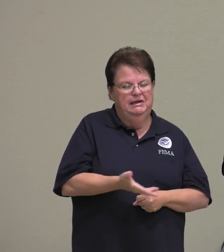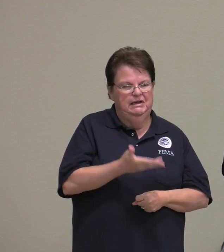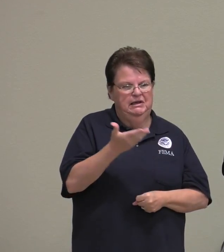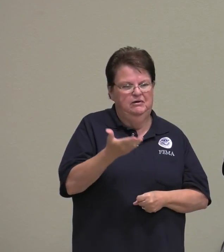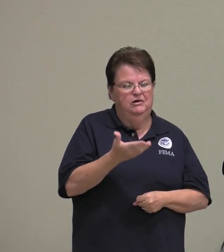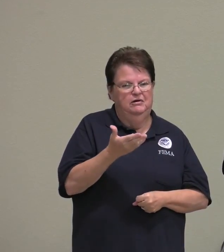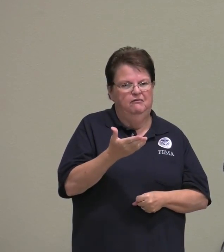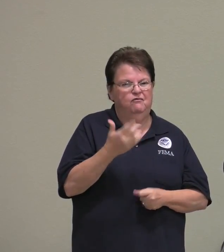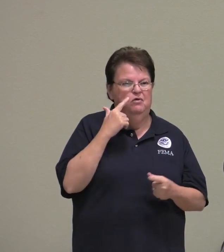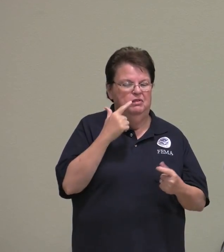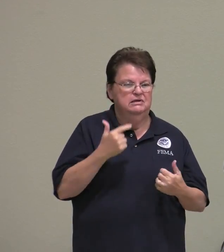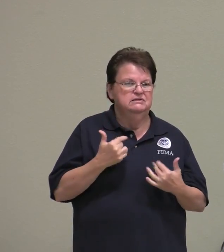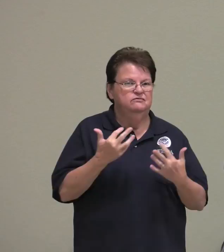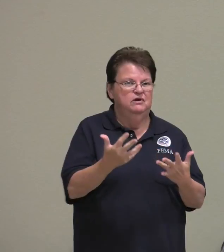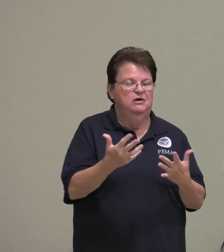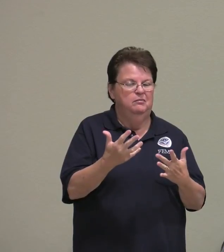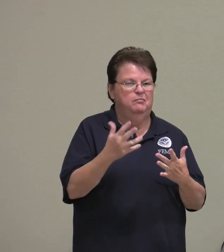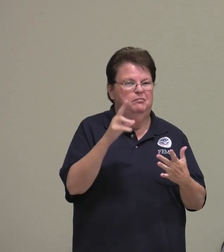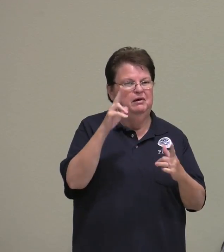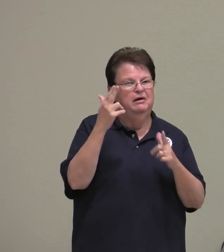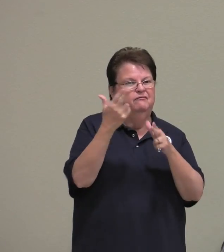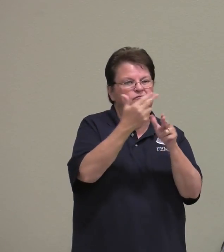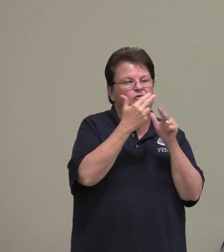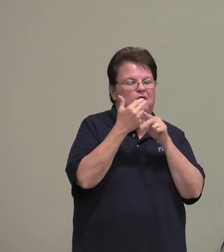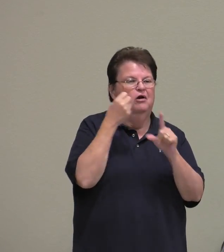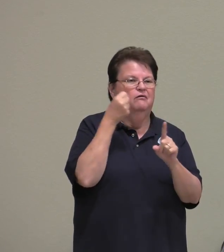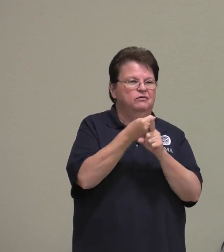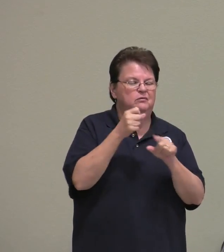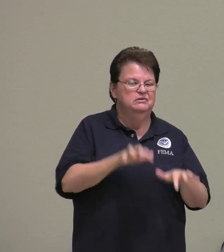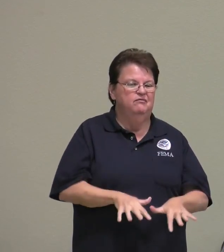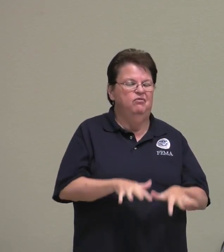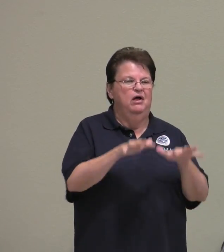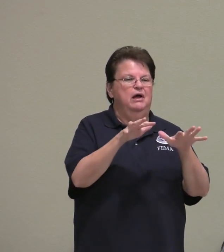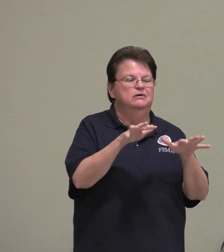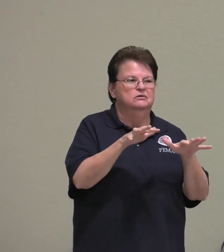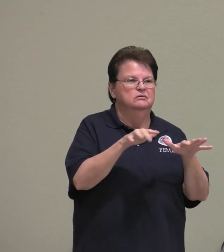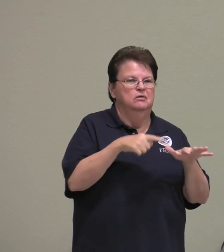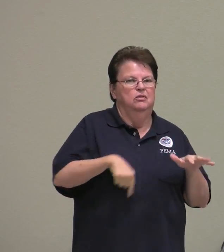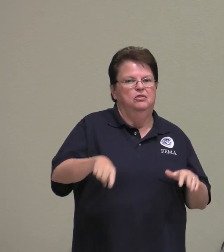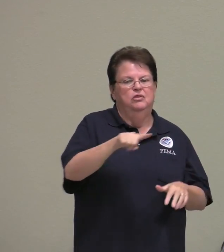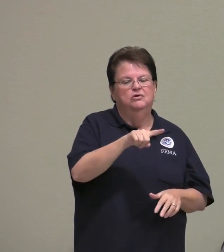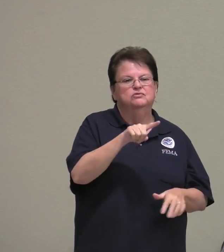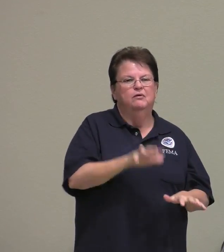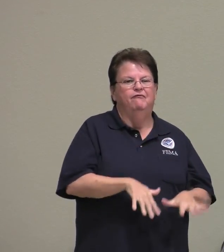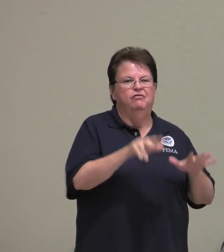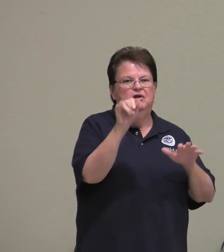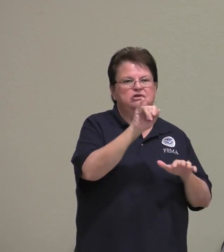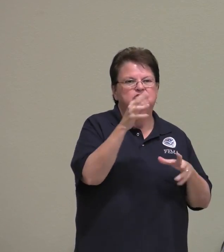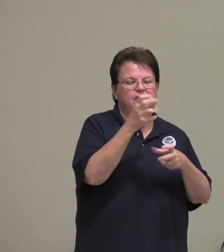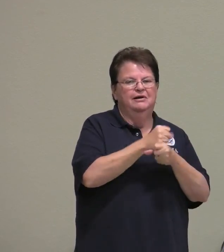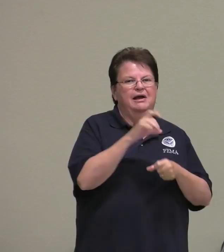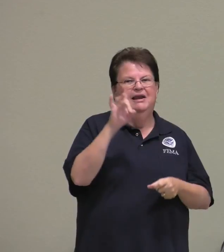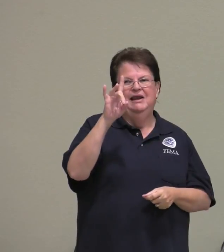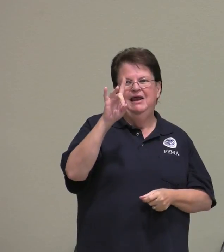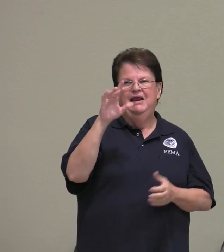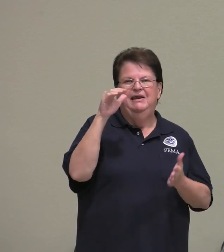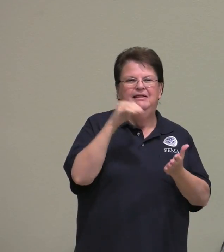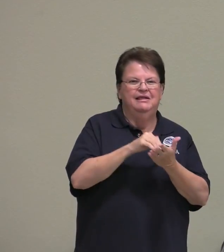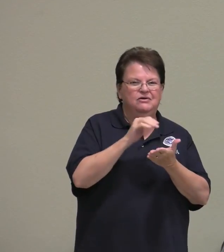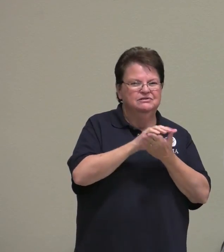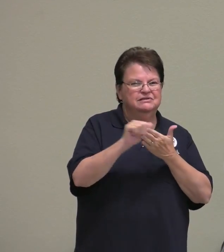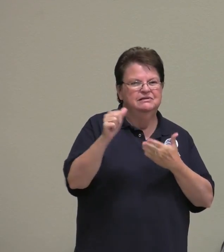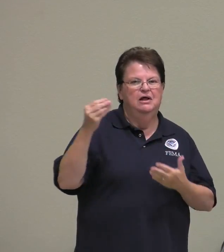the campfire but for Hurricane Harvey it was flood. Those with flood insurance received about an $80,000